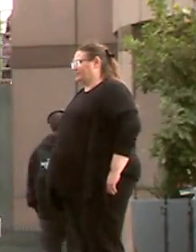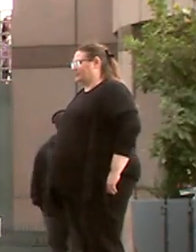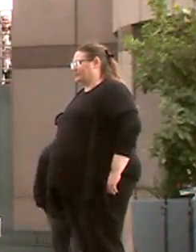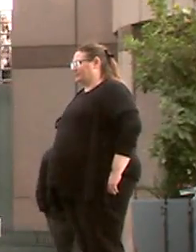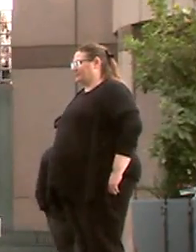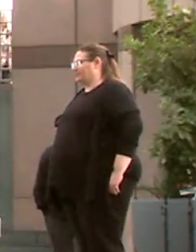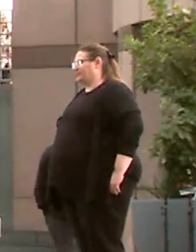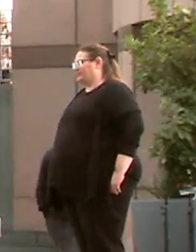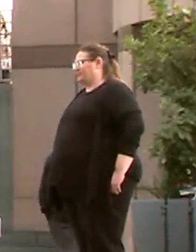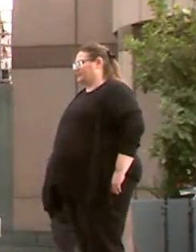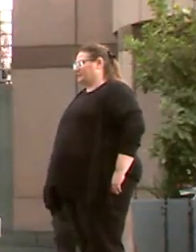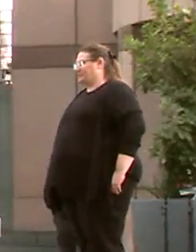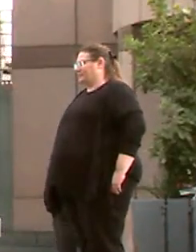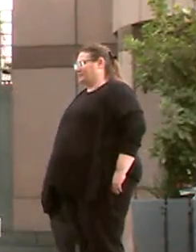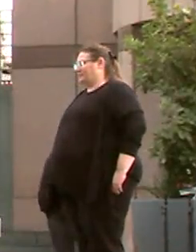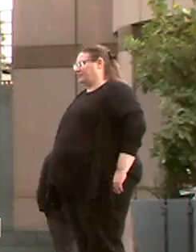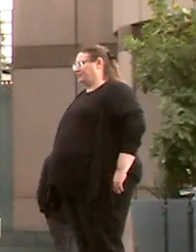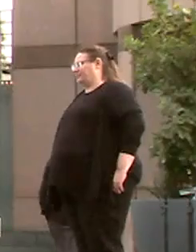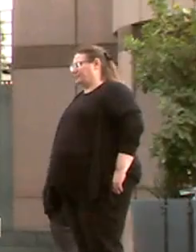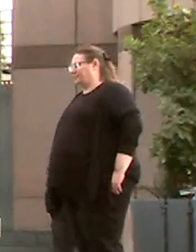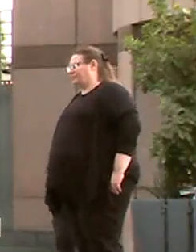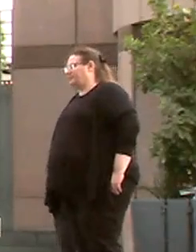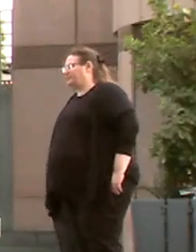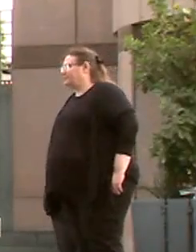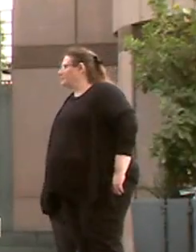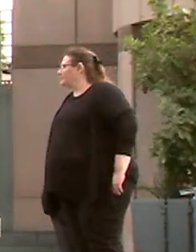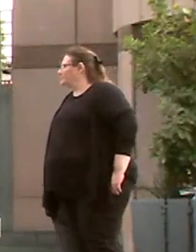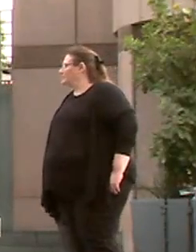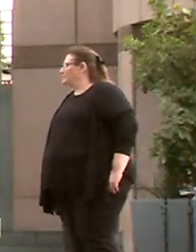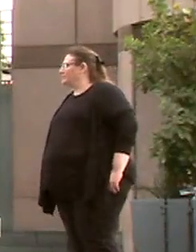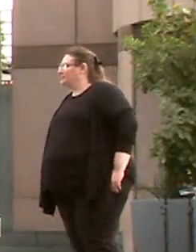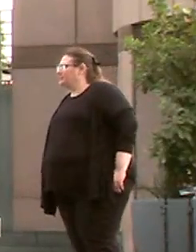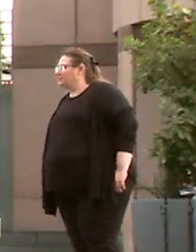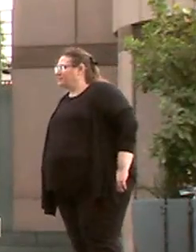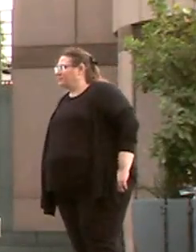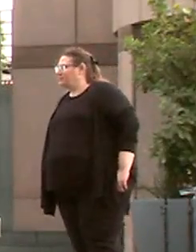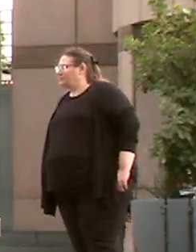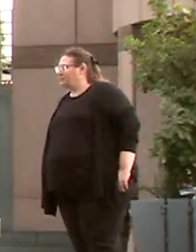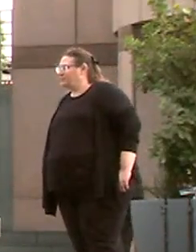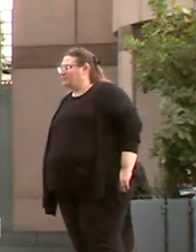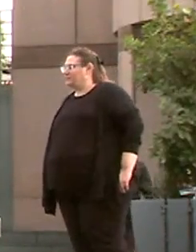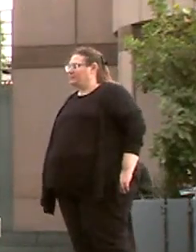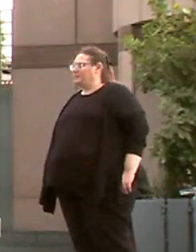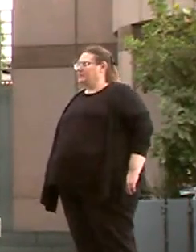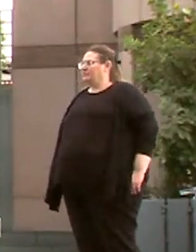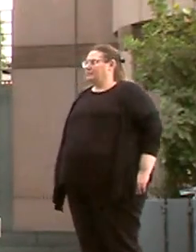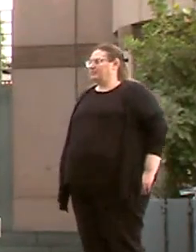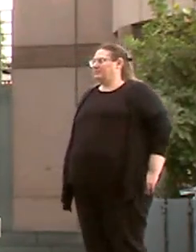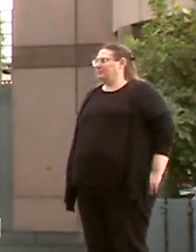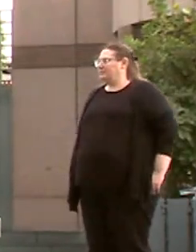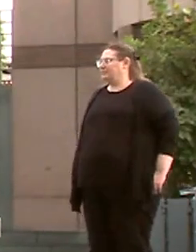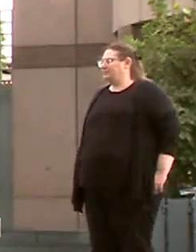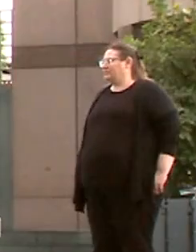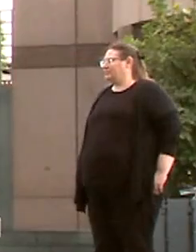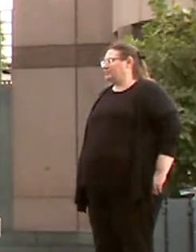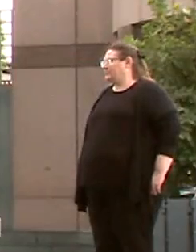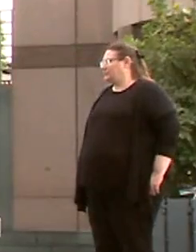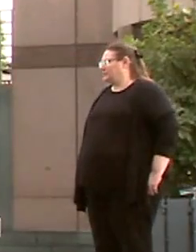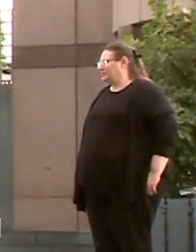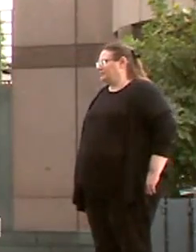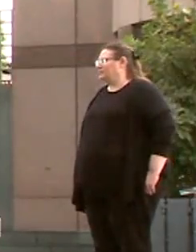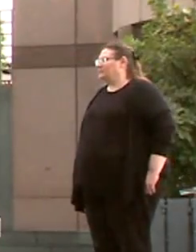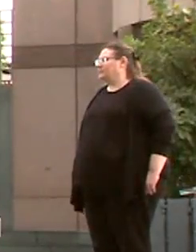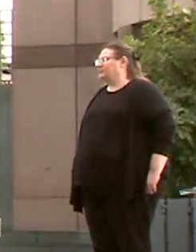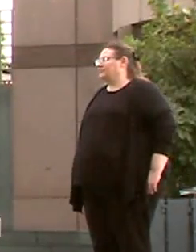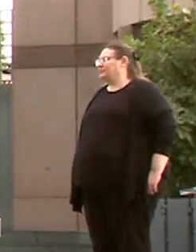led was really exciting to me, especially because I got to see so other,